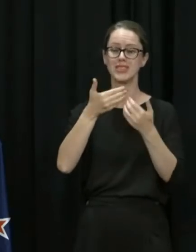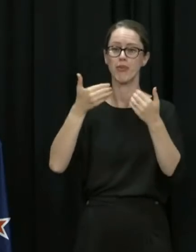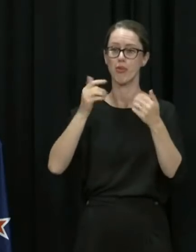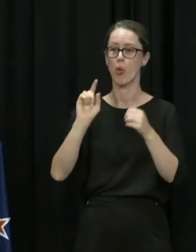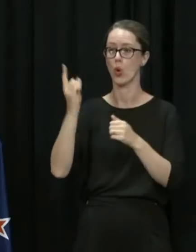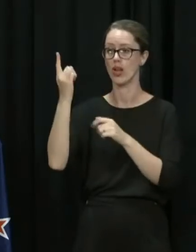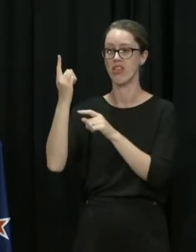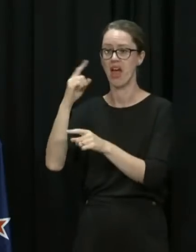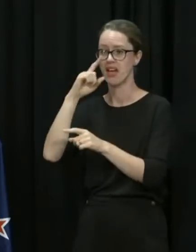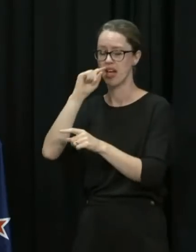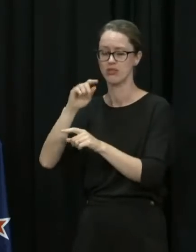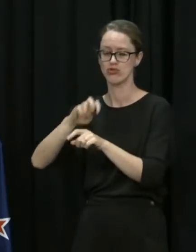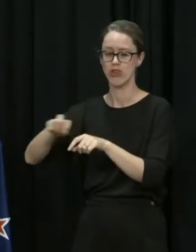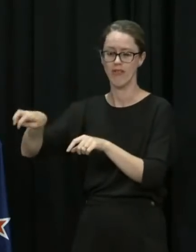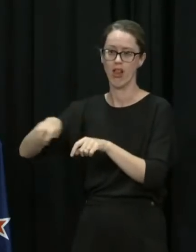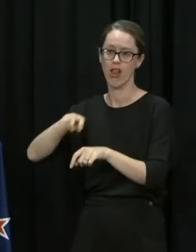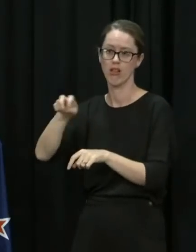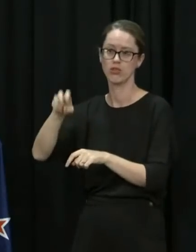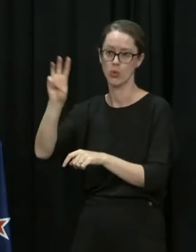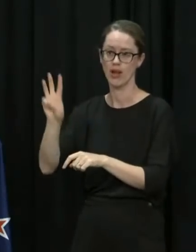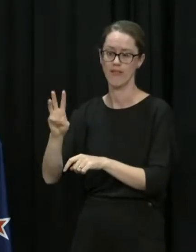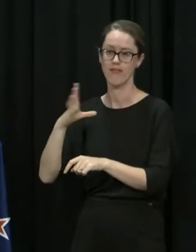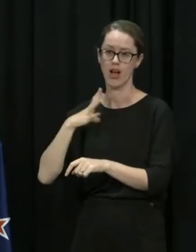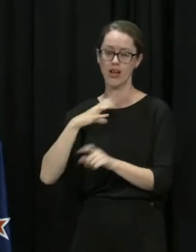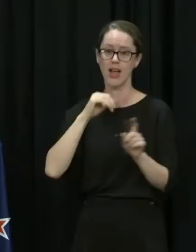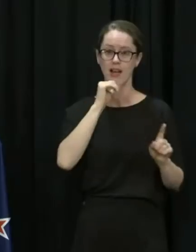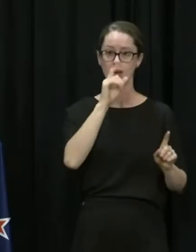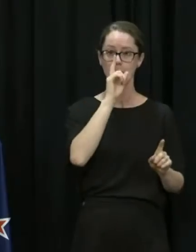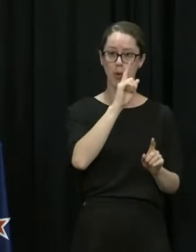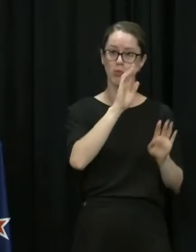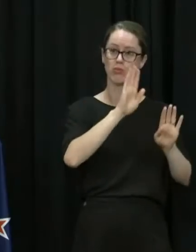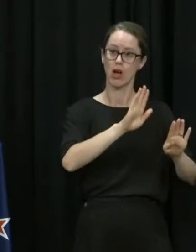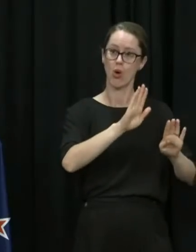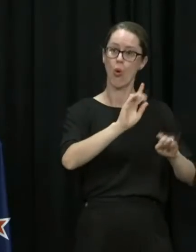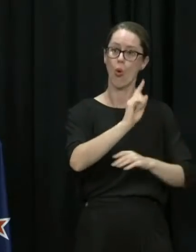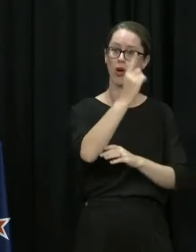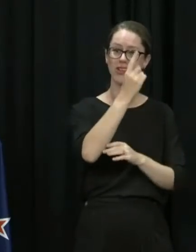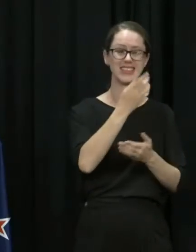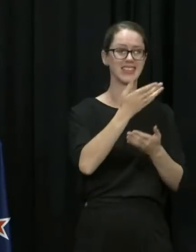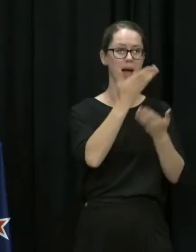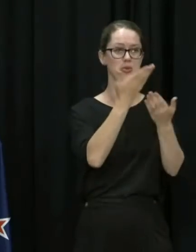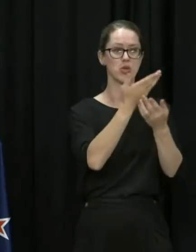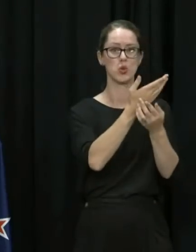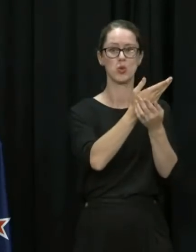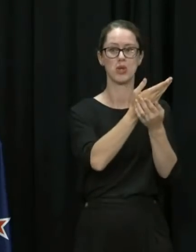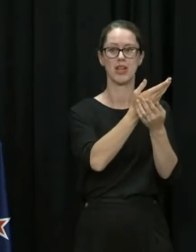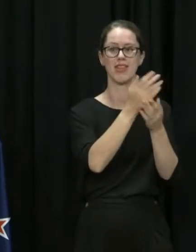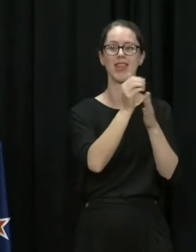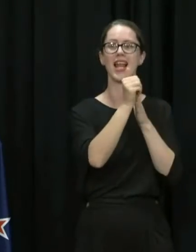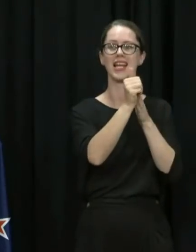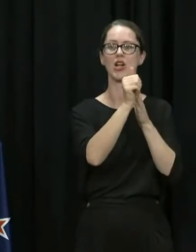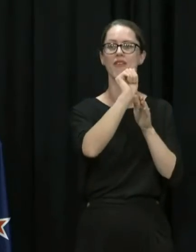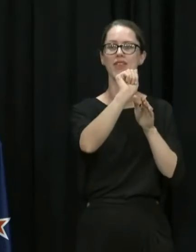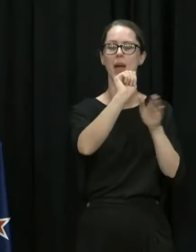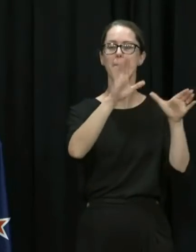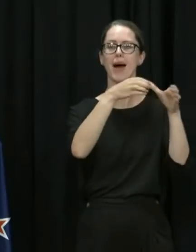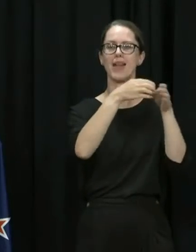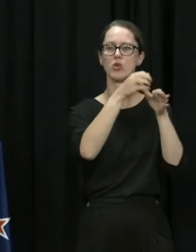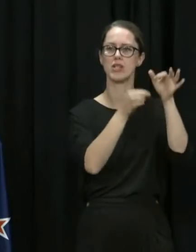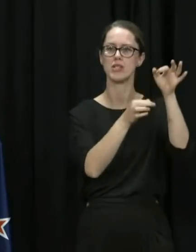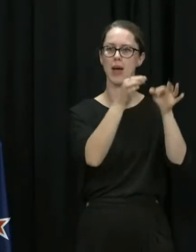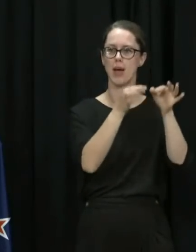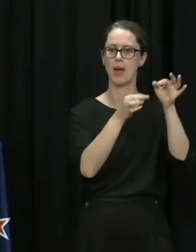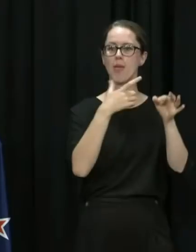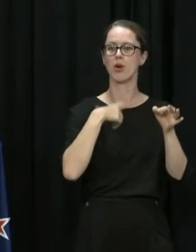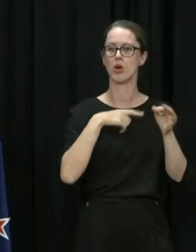they are of course able to travel to Wellington. For those who are in Auckland, it actually ultimately comes up to the discretion of the leaders of those parties, because